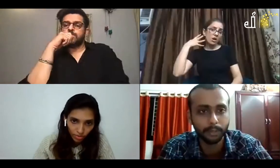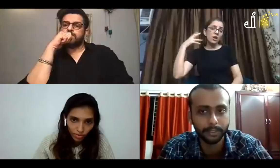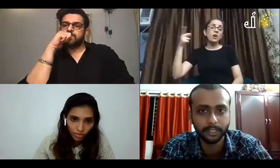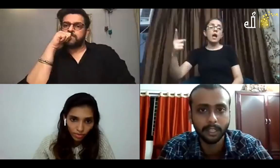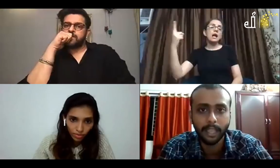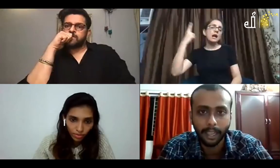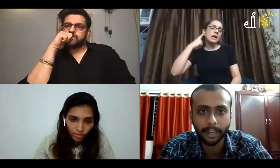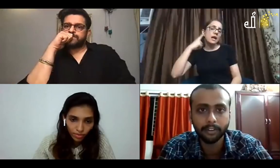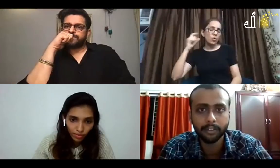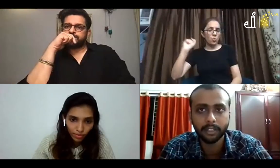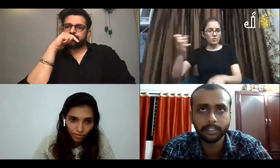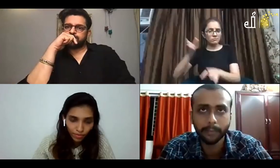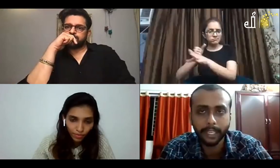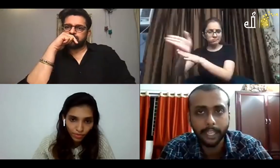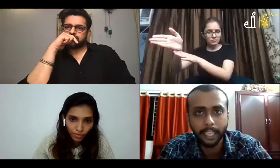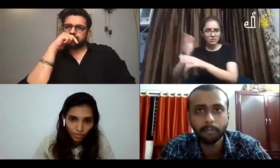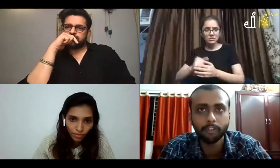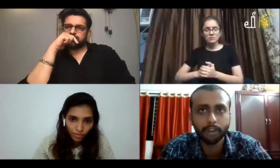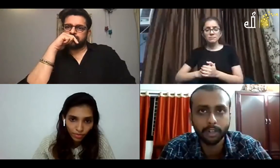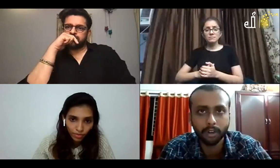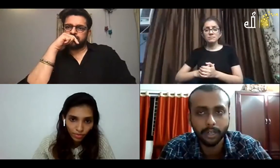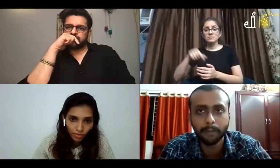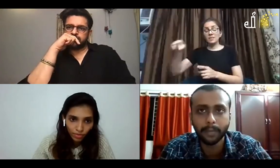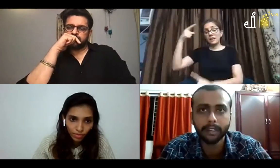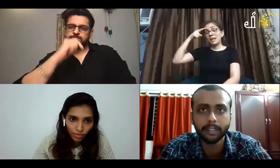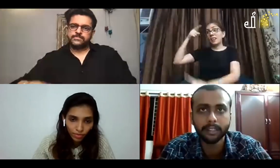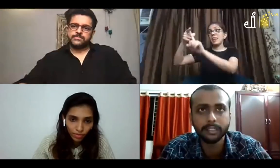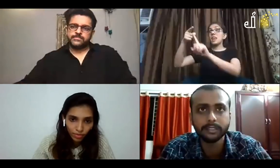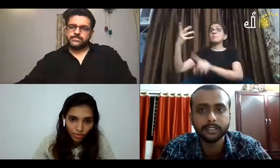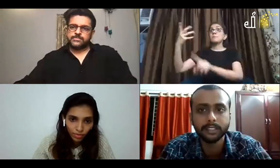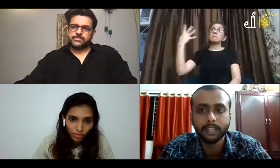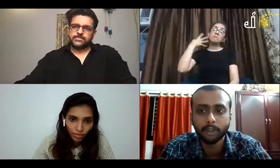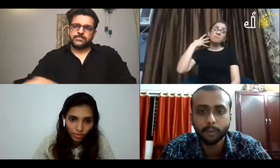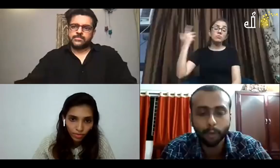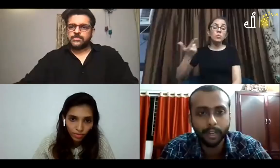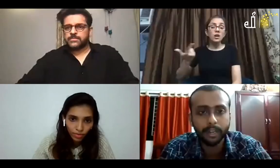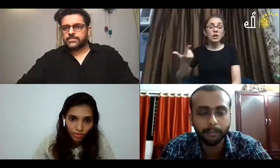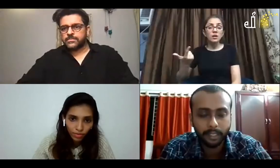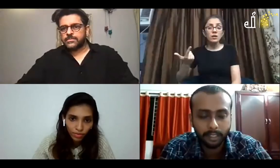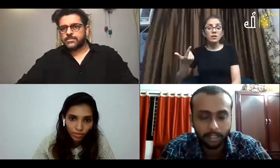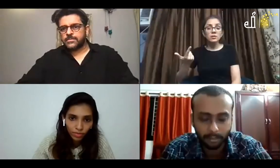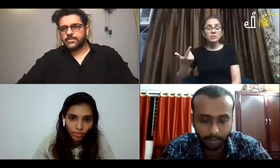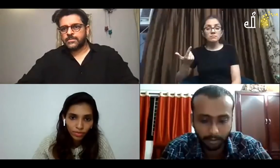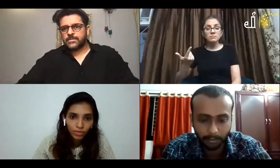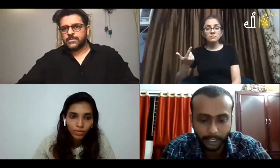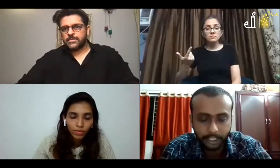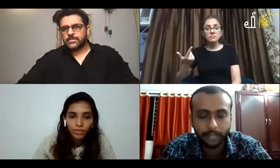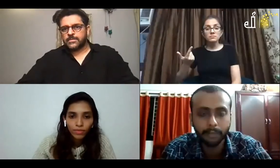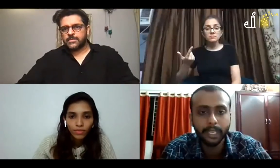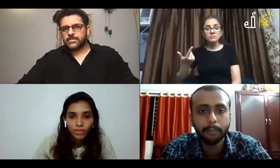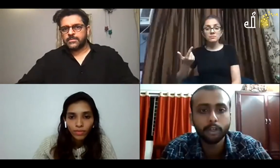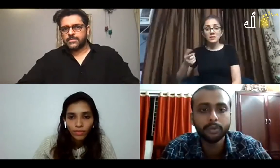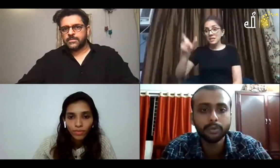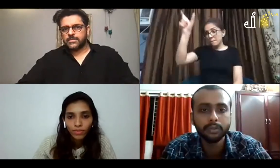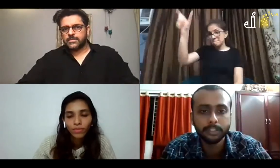hearing purpose, and the main aim for cochlear implant is to make the patient